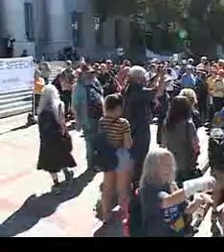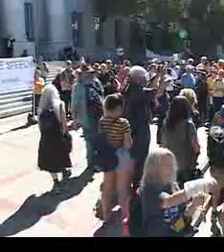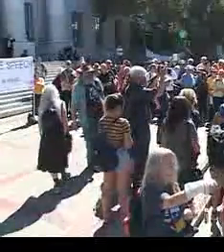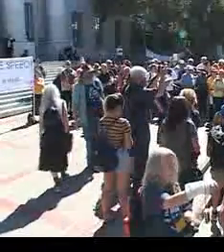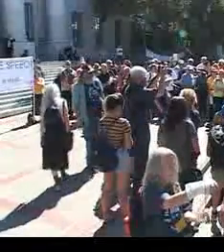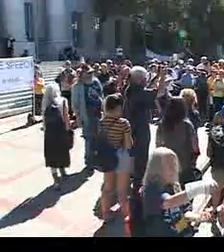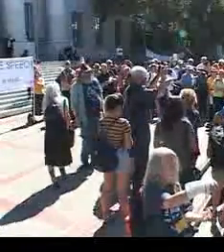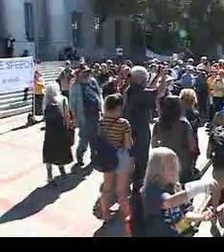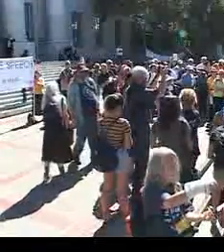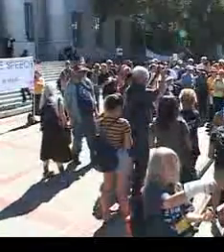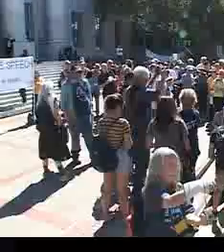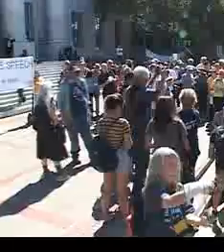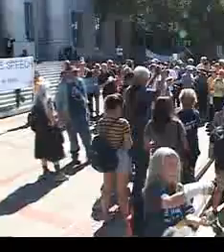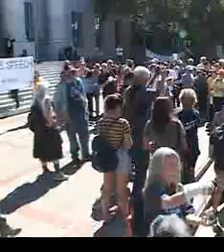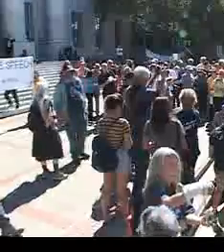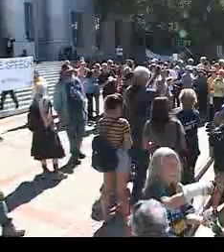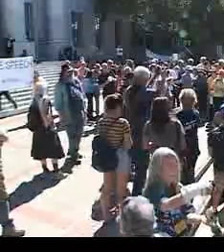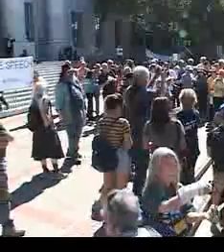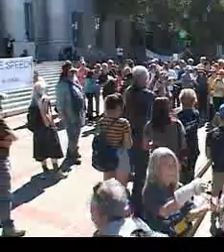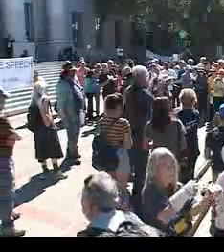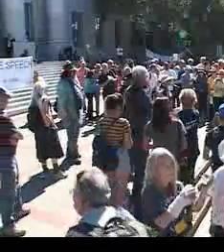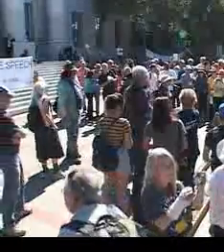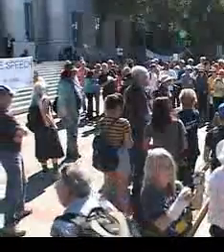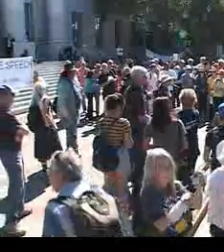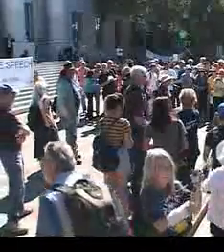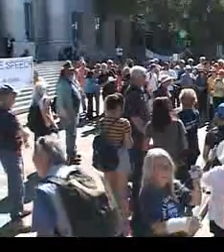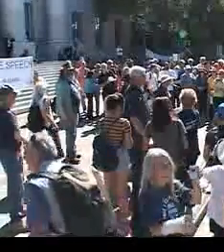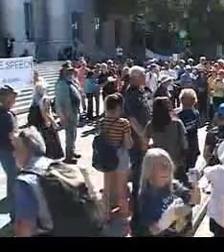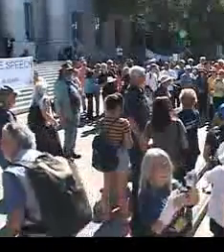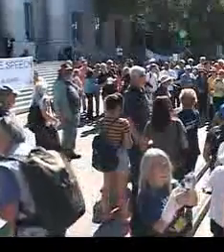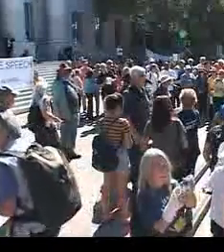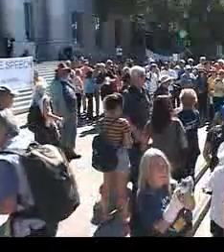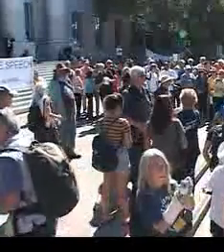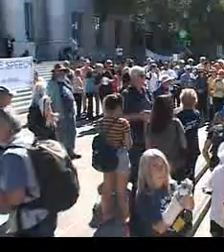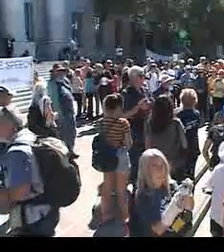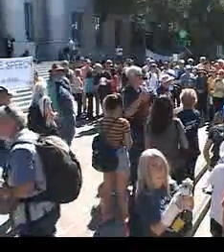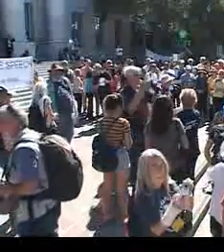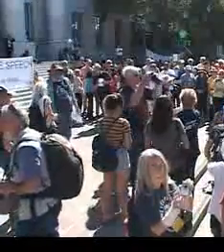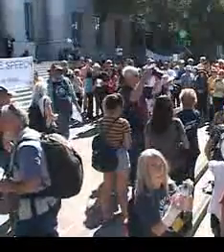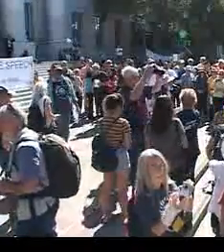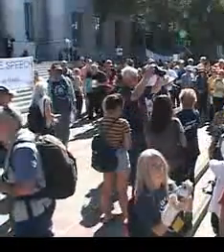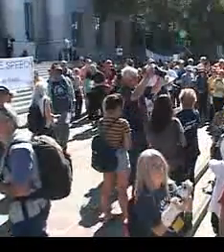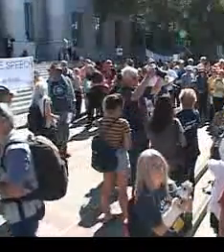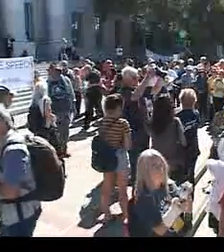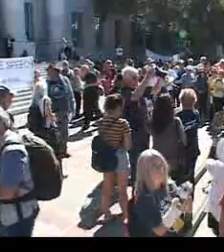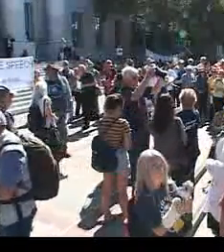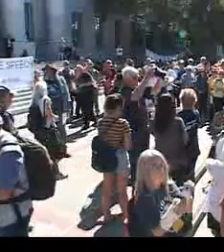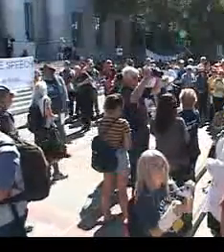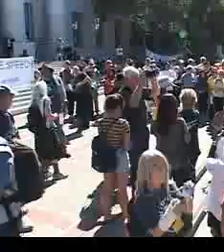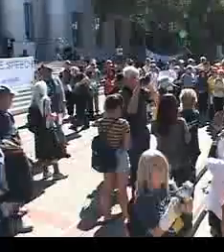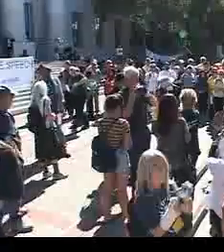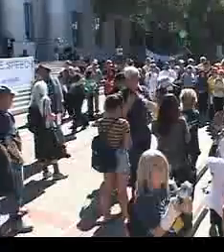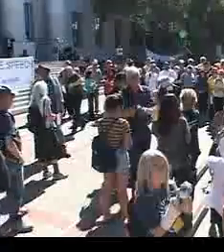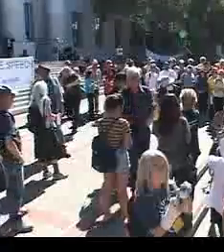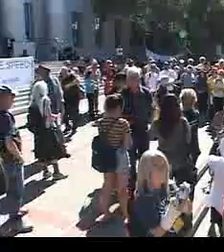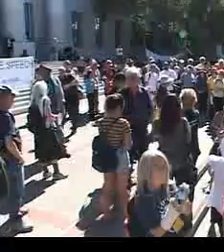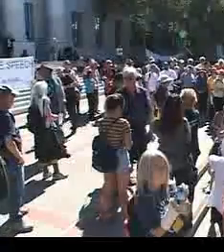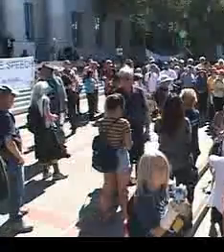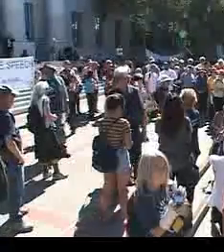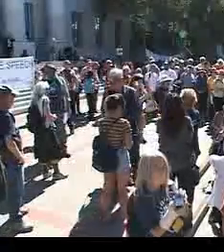hours. You might ask, how come he was arrested for sitting at a table and passing out